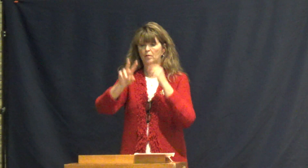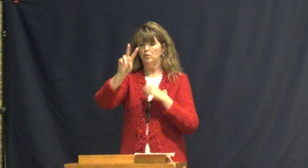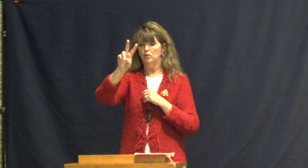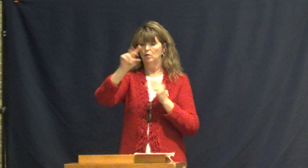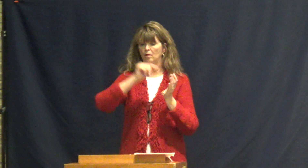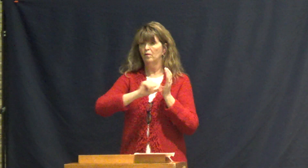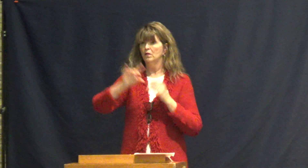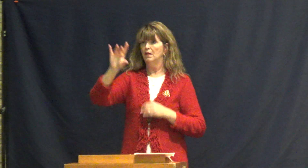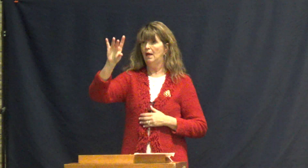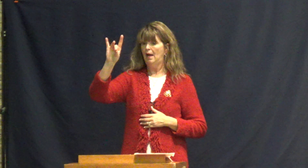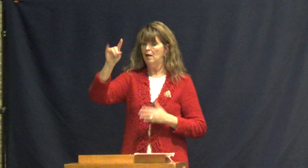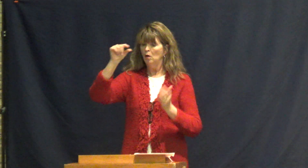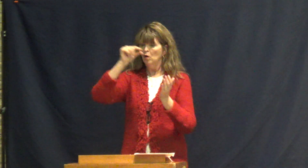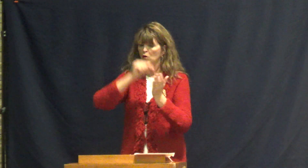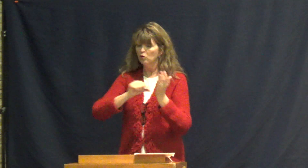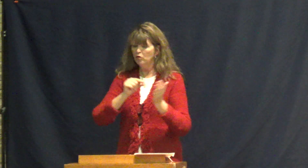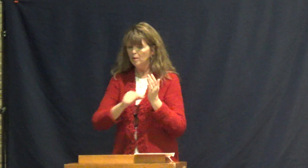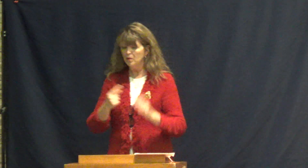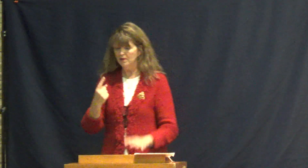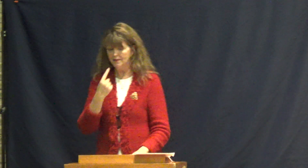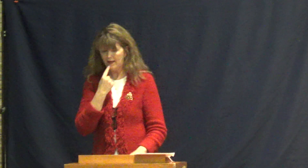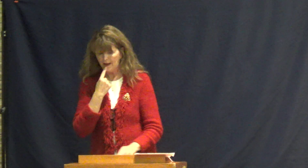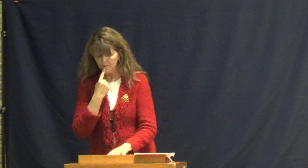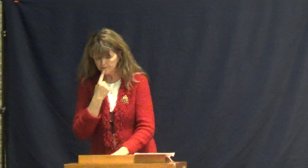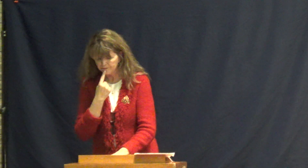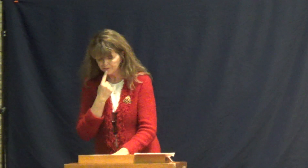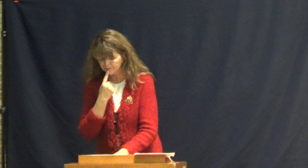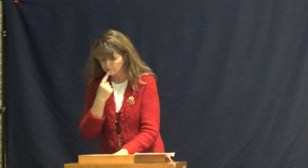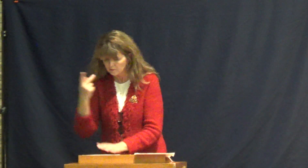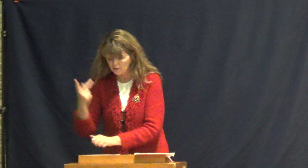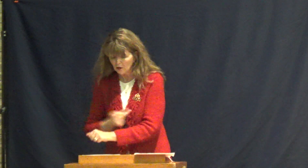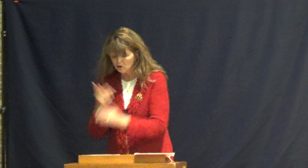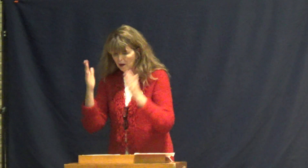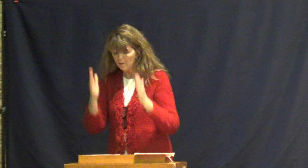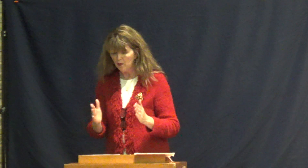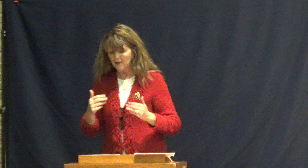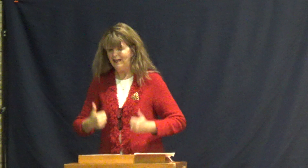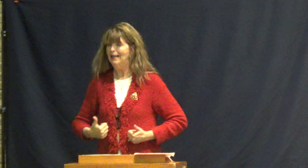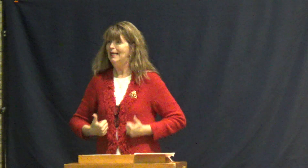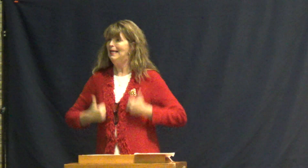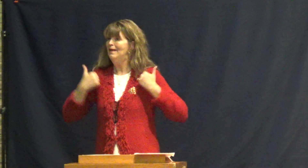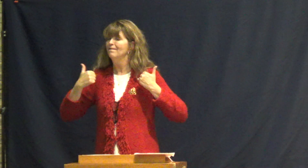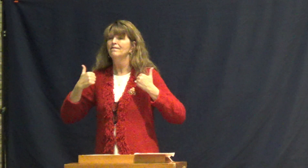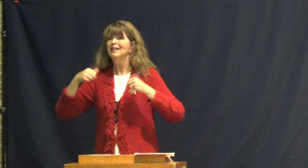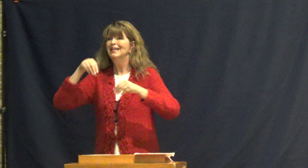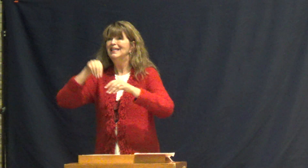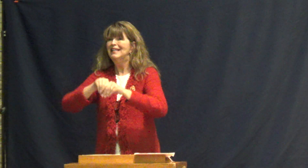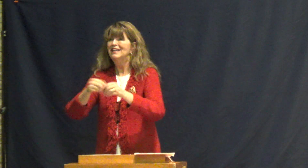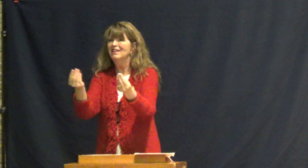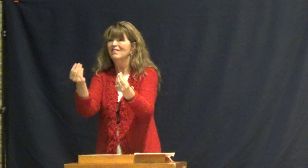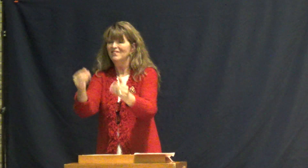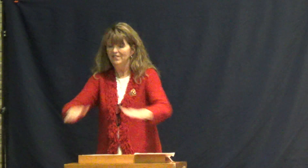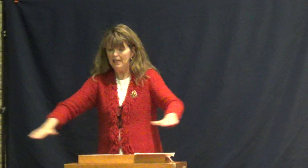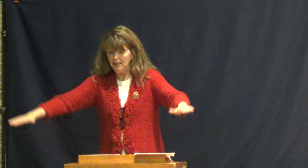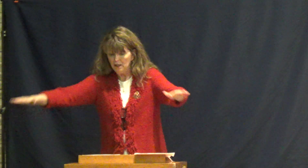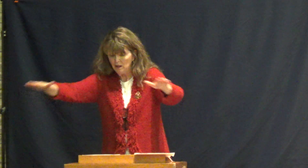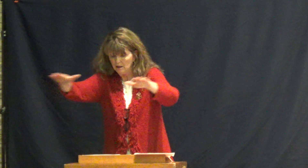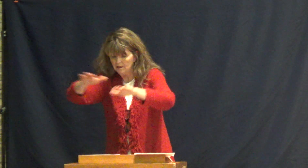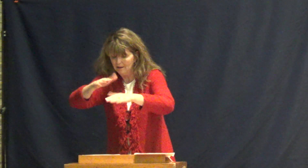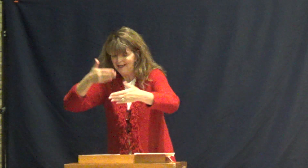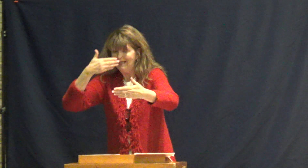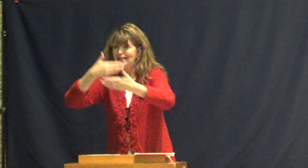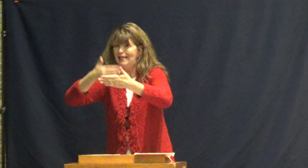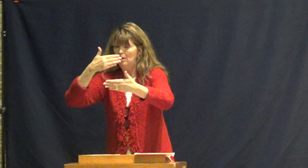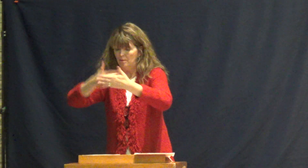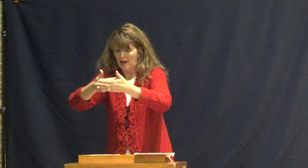in the book of Luke, chapter 2, verse 8, scriptures tell us that the shepherds who were living out in